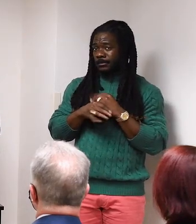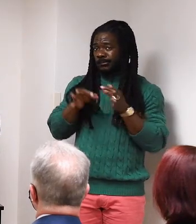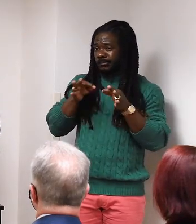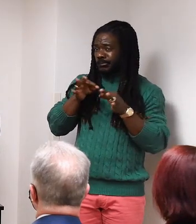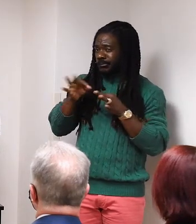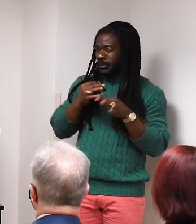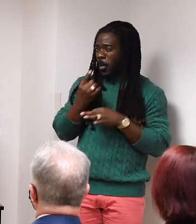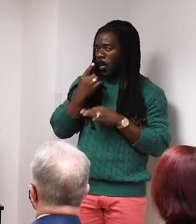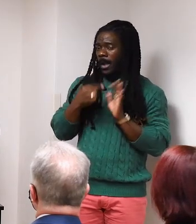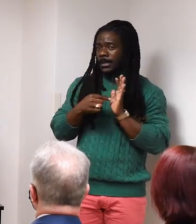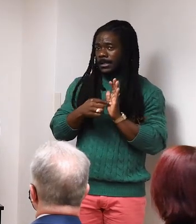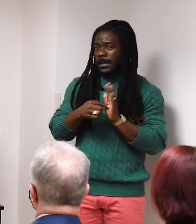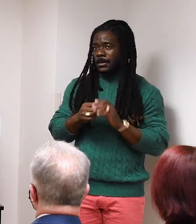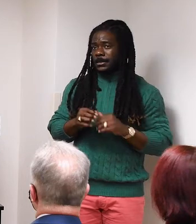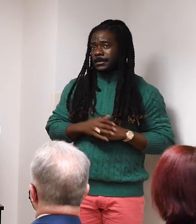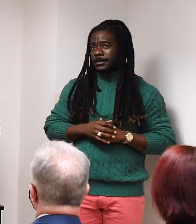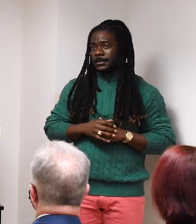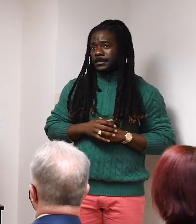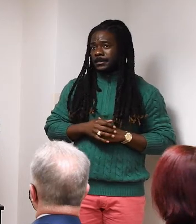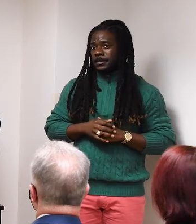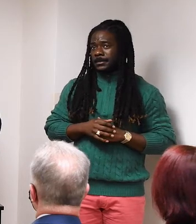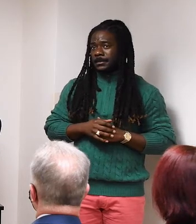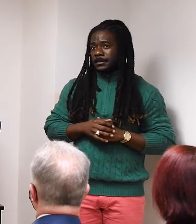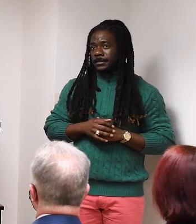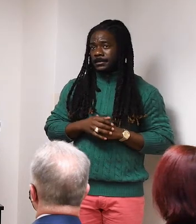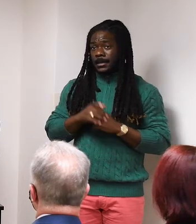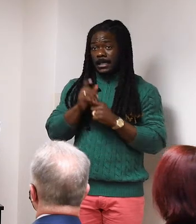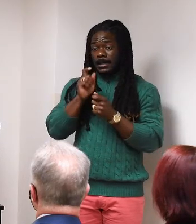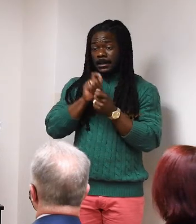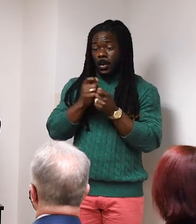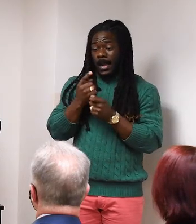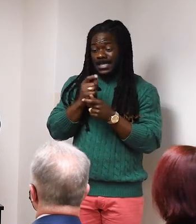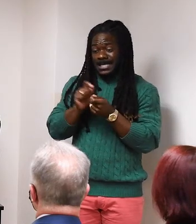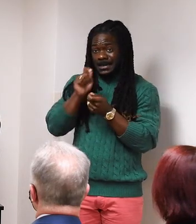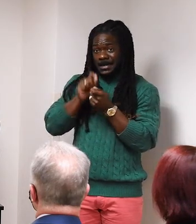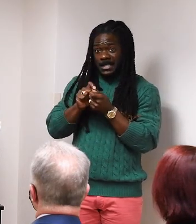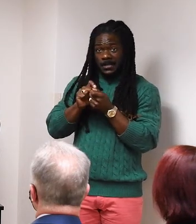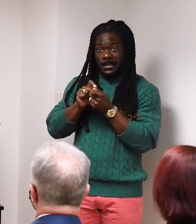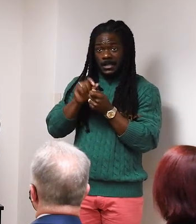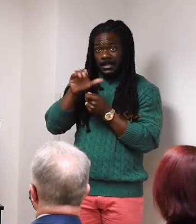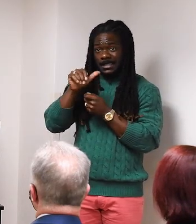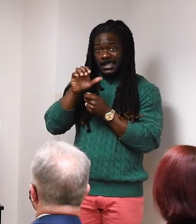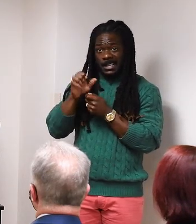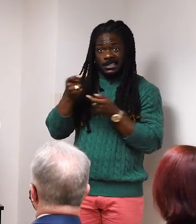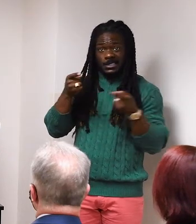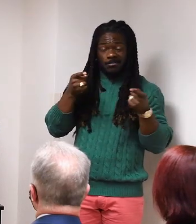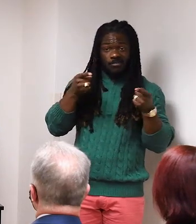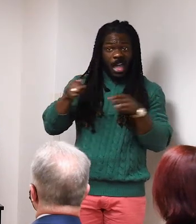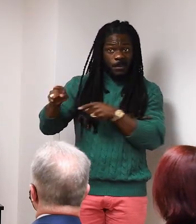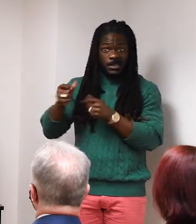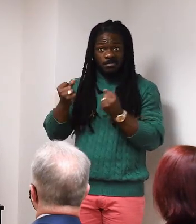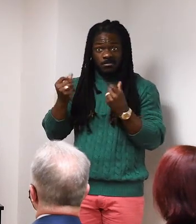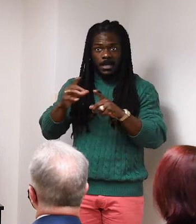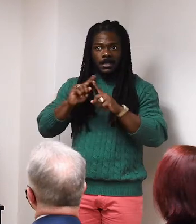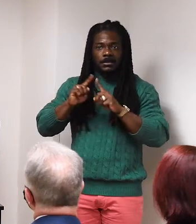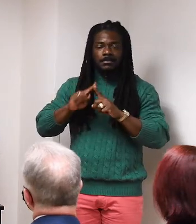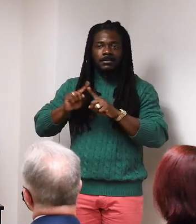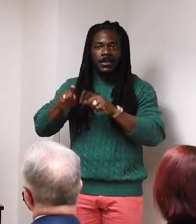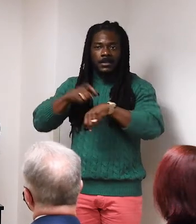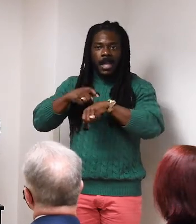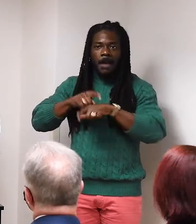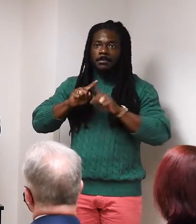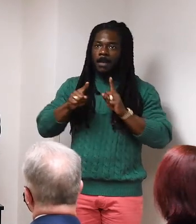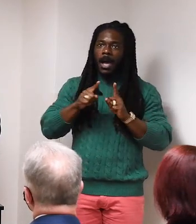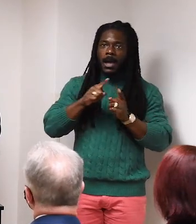describe one example of a specific case, which happens multiple times. But there are children in the school system with